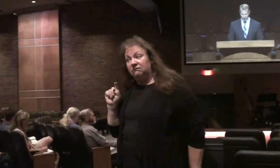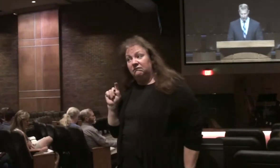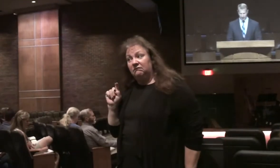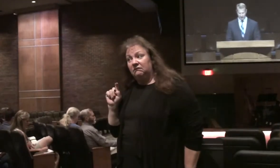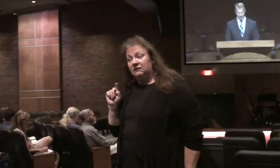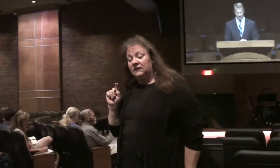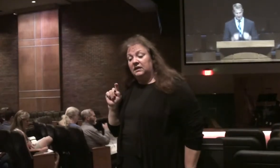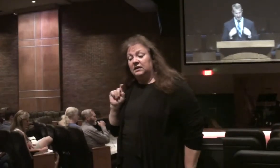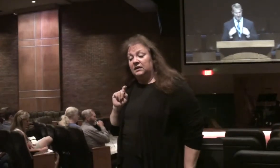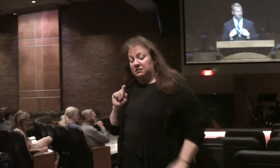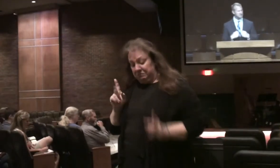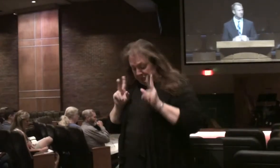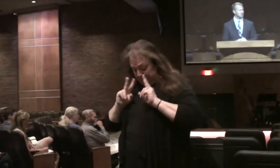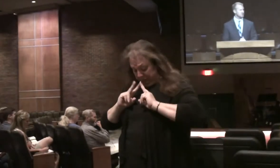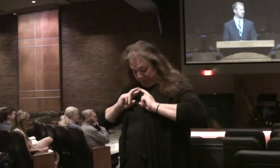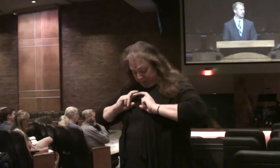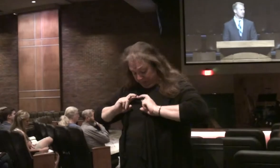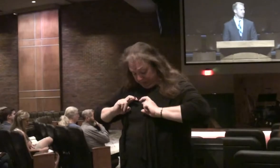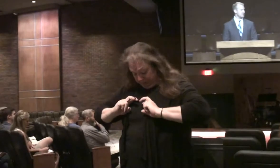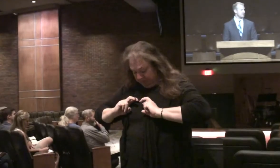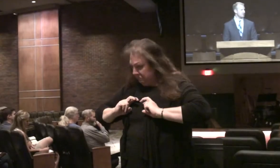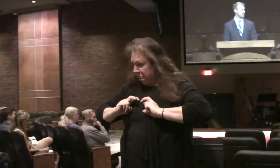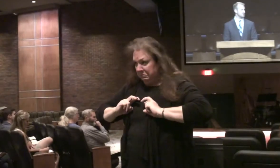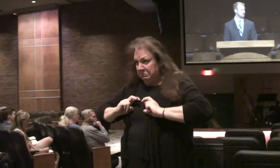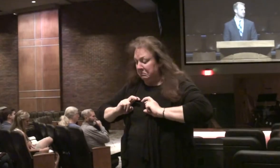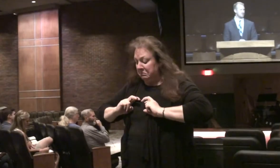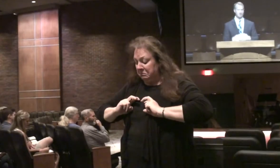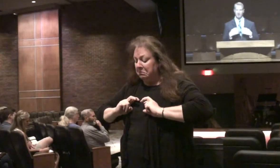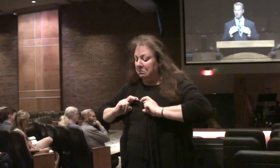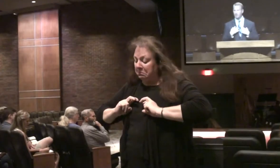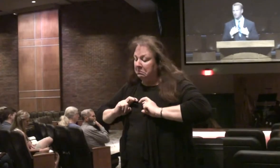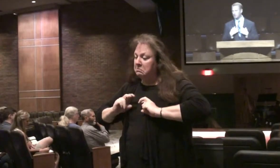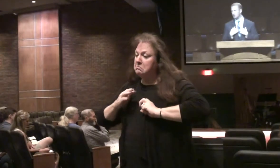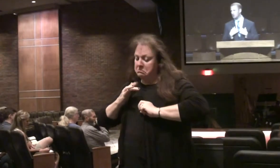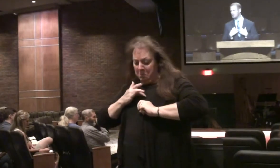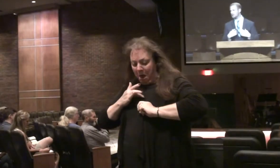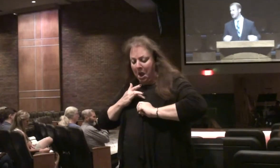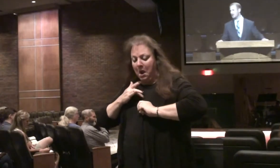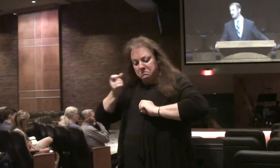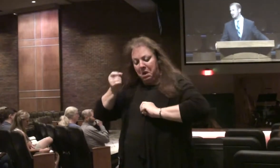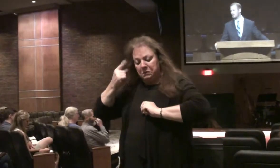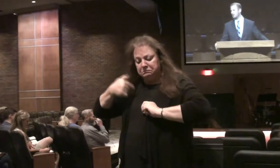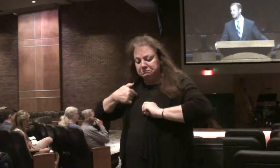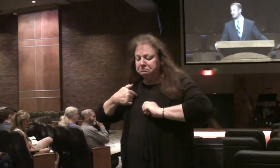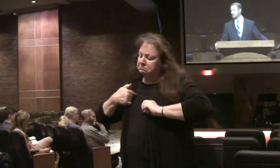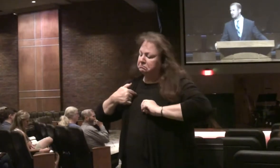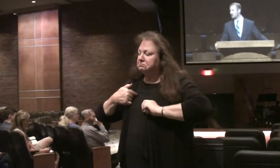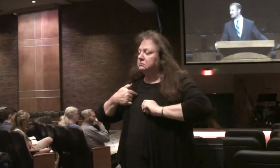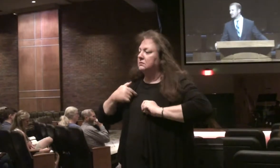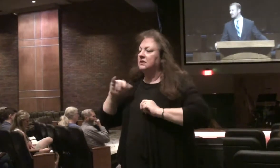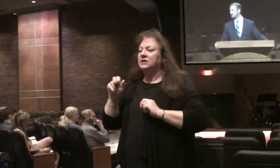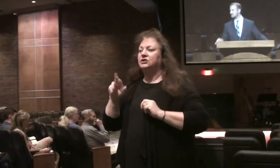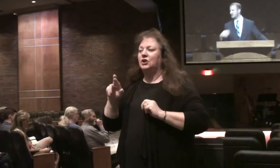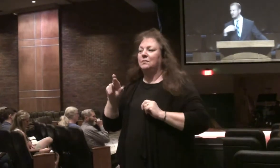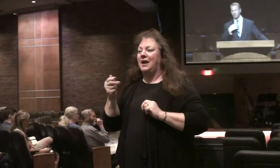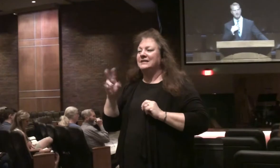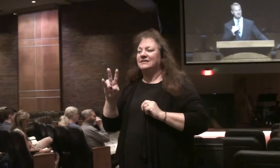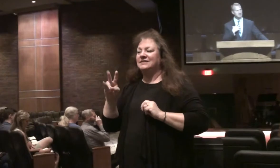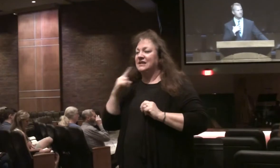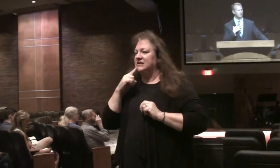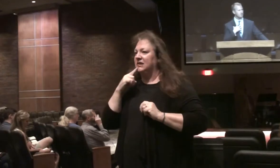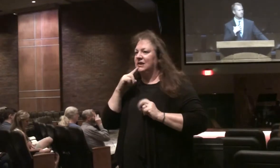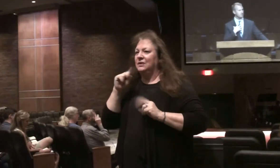to look into inside of ourselves to find the definition of love, our own heart, our own understanding. Jeremiah 17